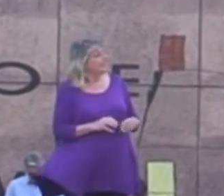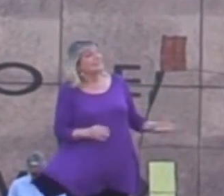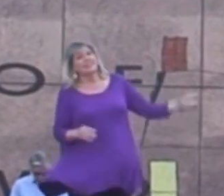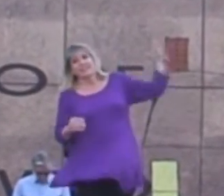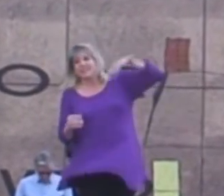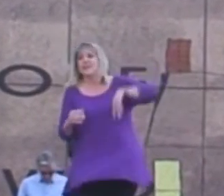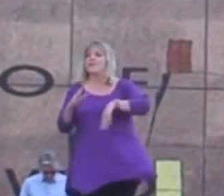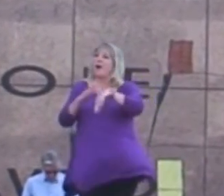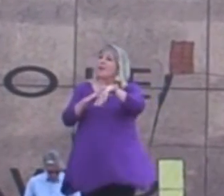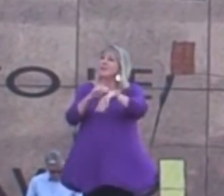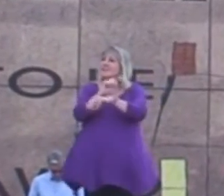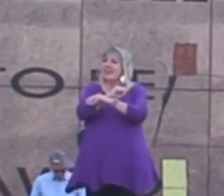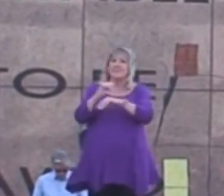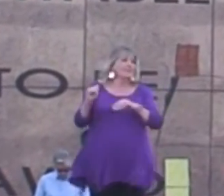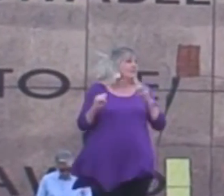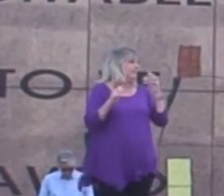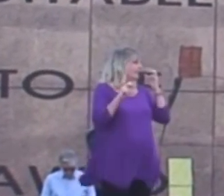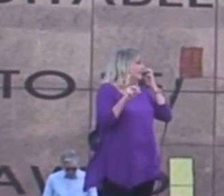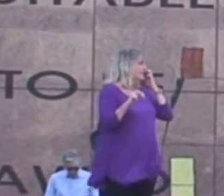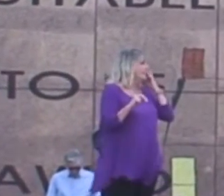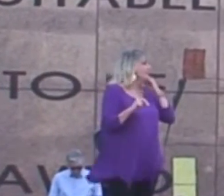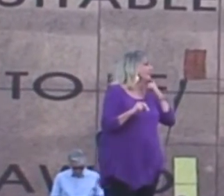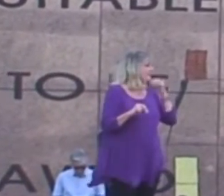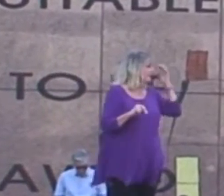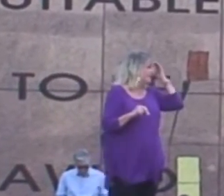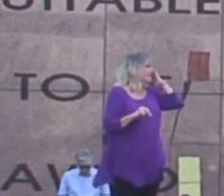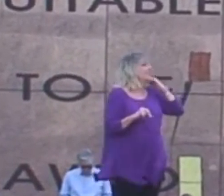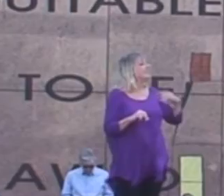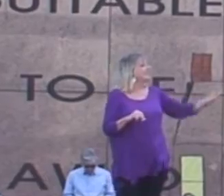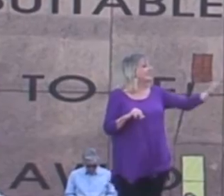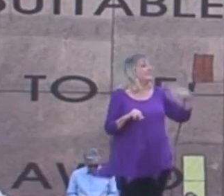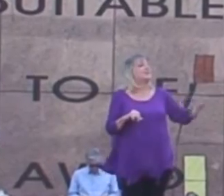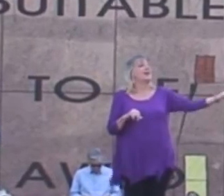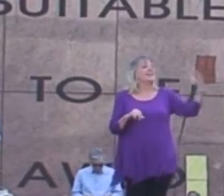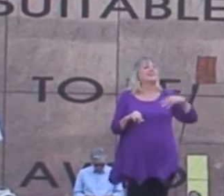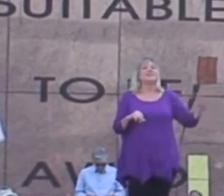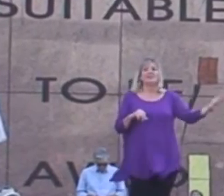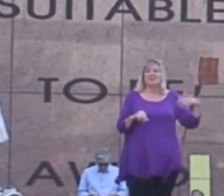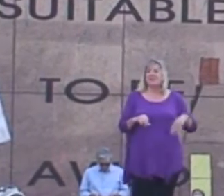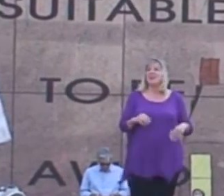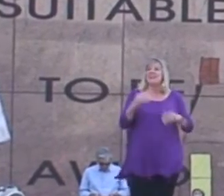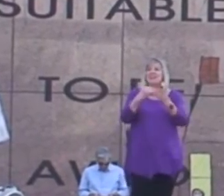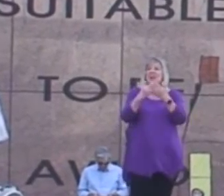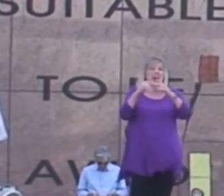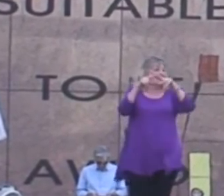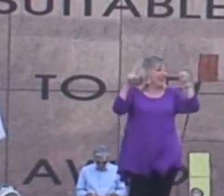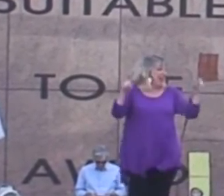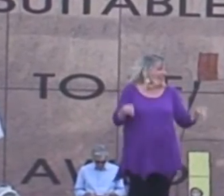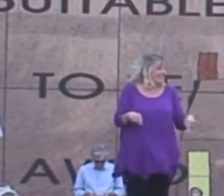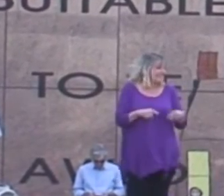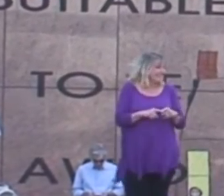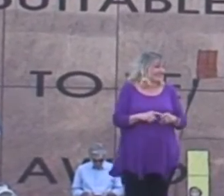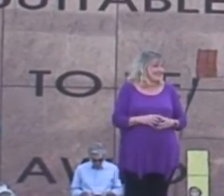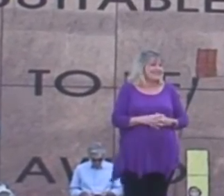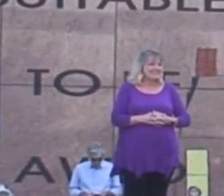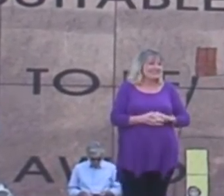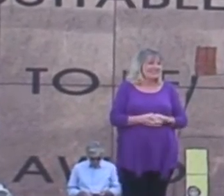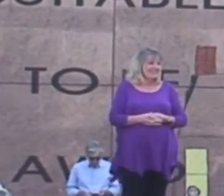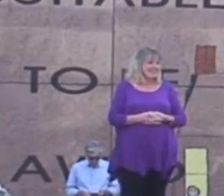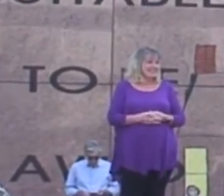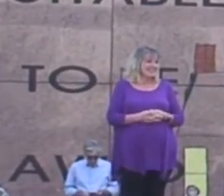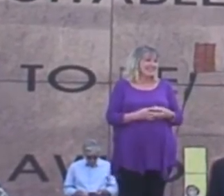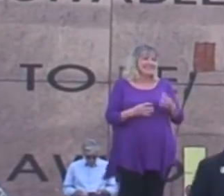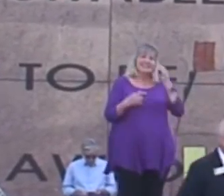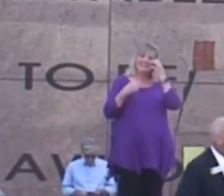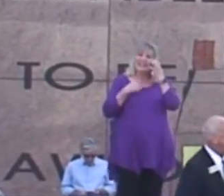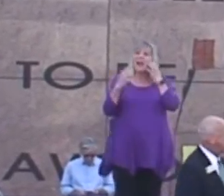Yeah, sure, come on. No. Okay, why don't you come on right here by our sign? So I